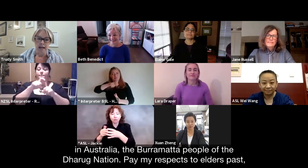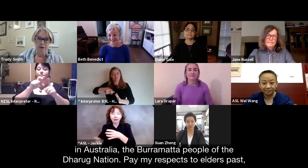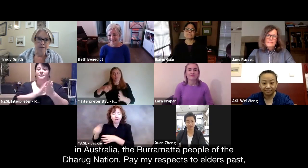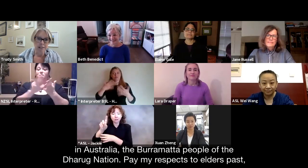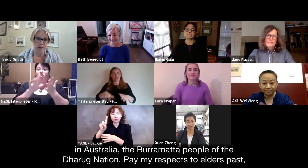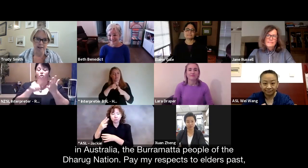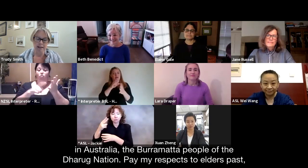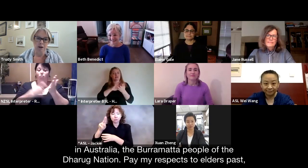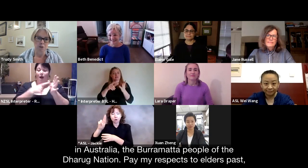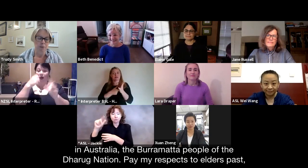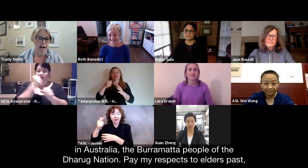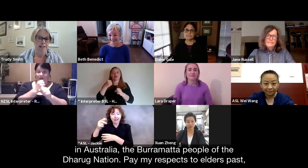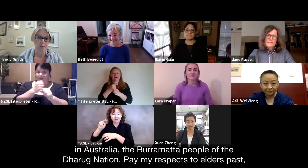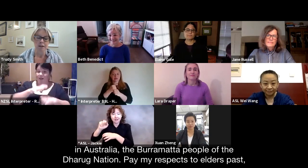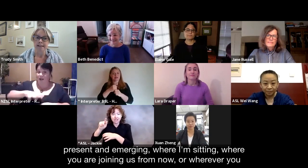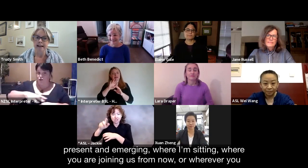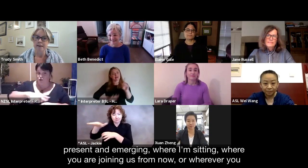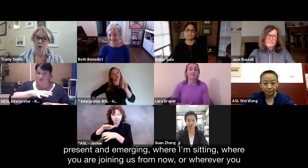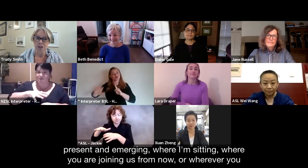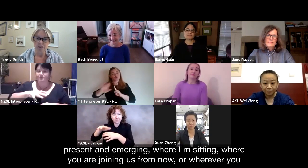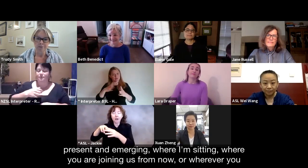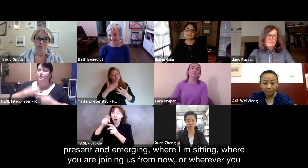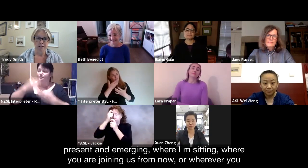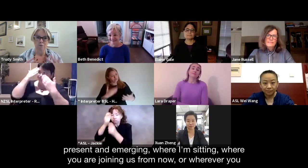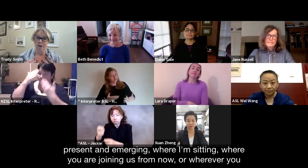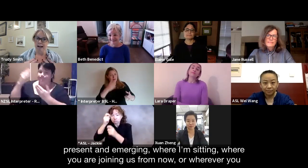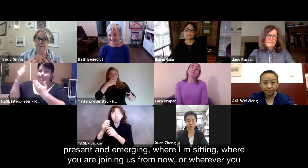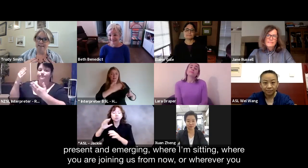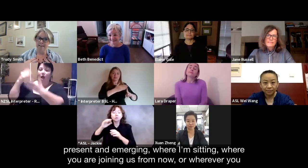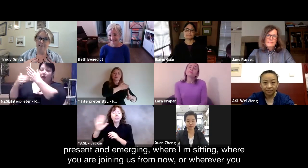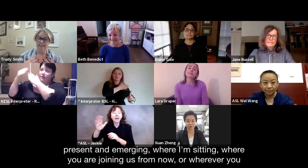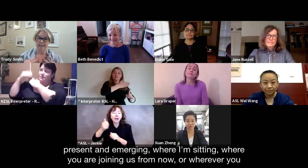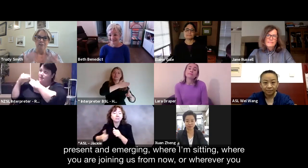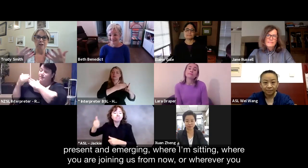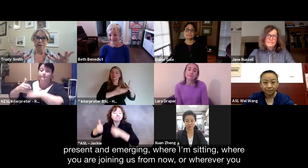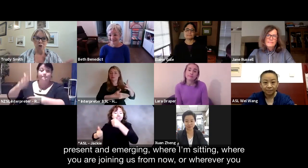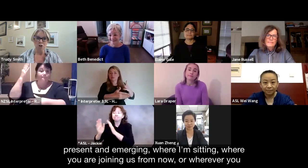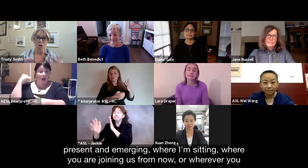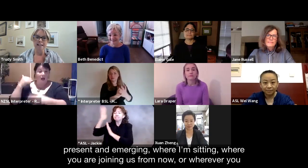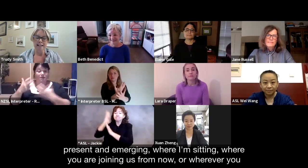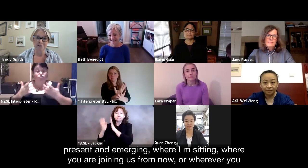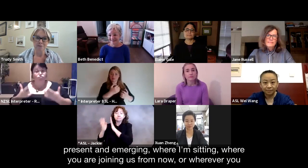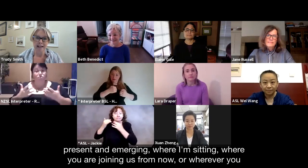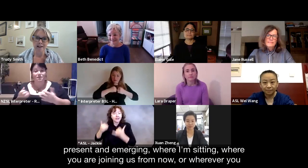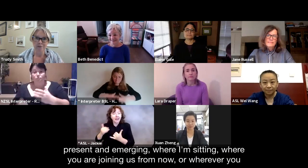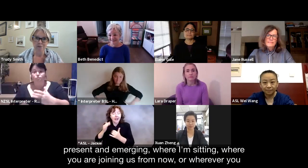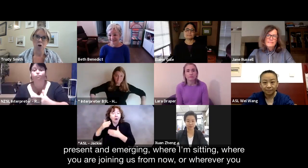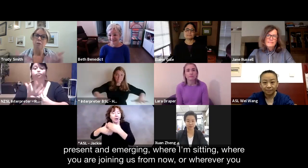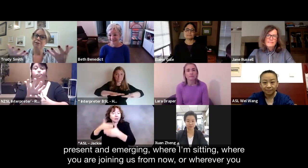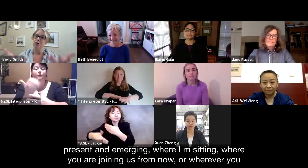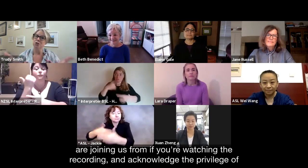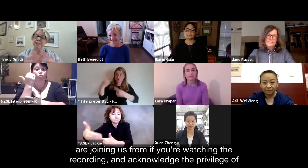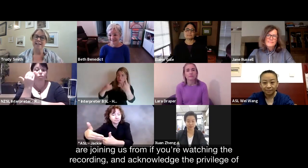Pay my respects to elders past, present and emerging, where I'm sitting, wherever you're joining us from now,